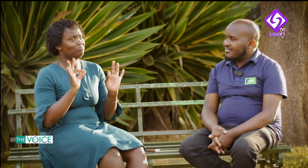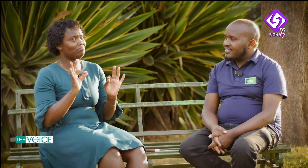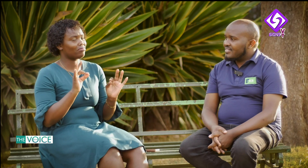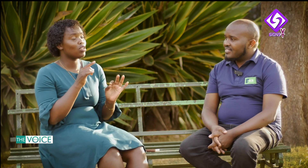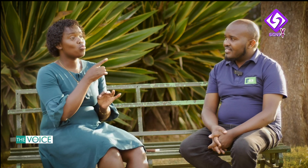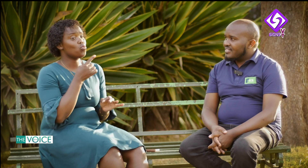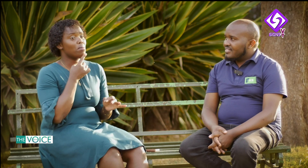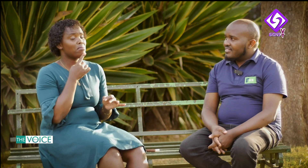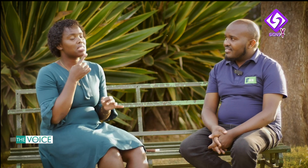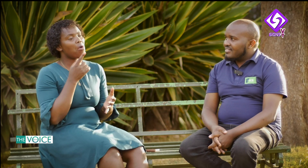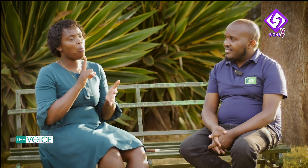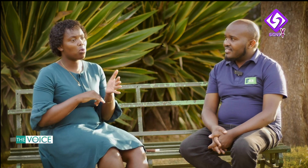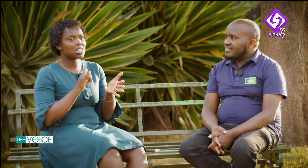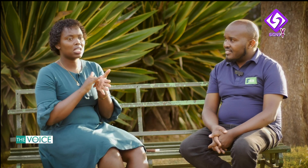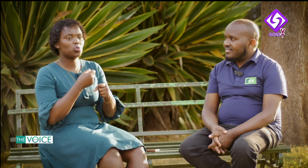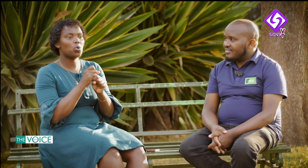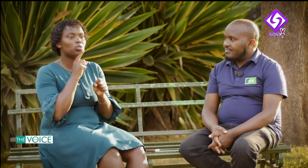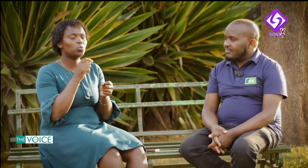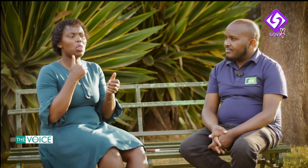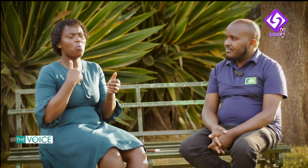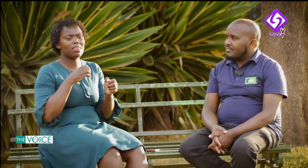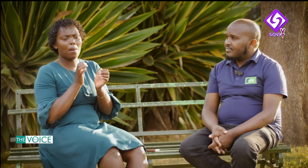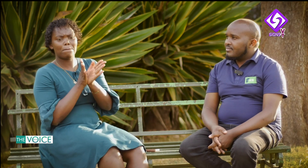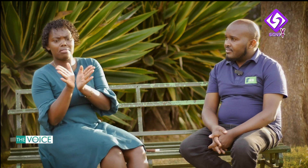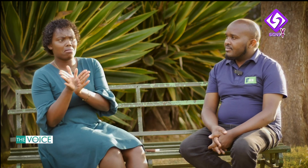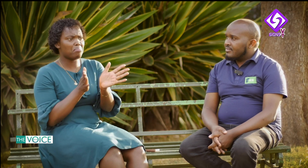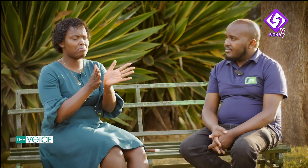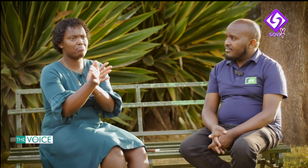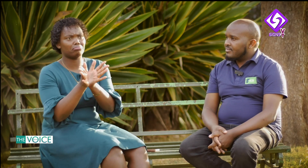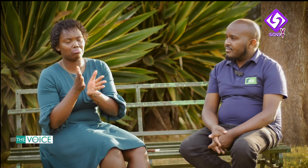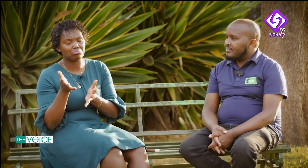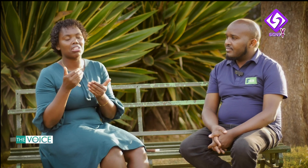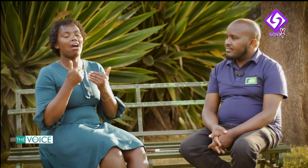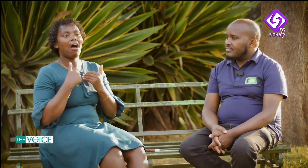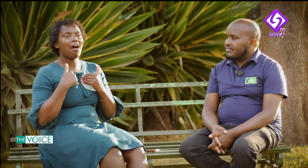the slogan for People for Better that you as KCB have.